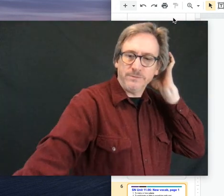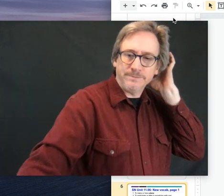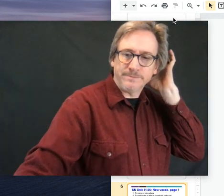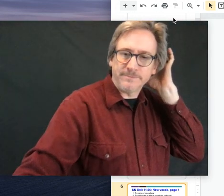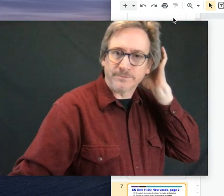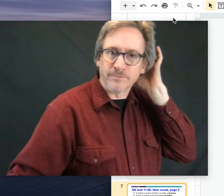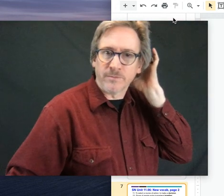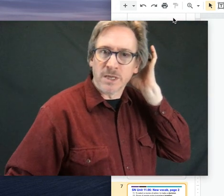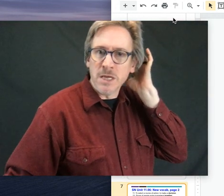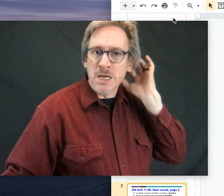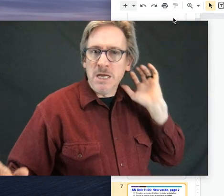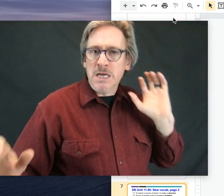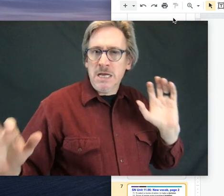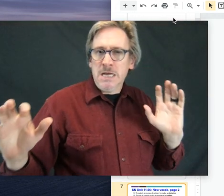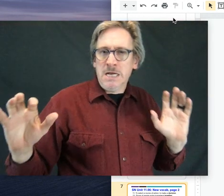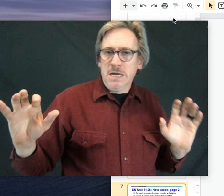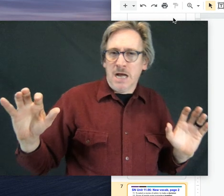forward to.